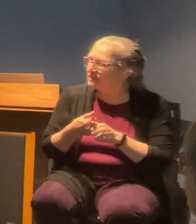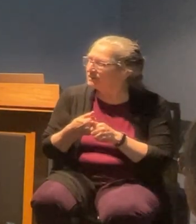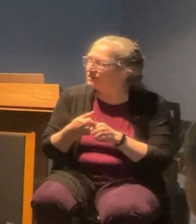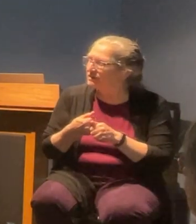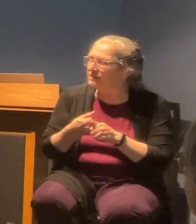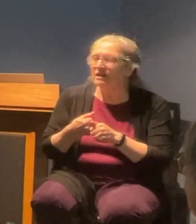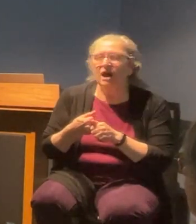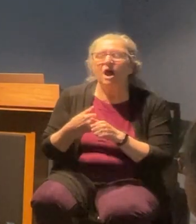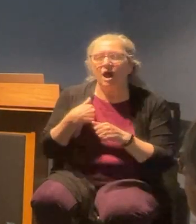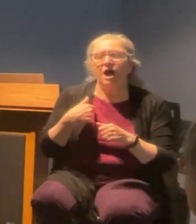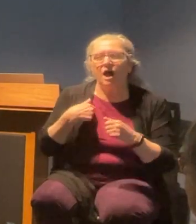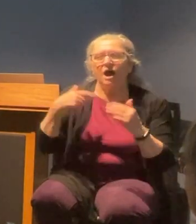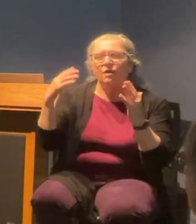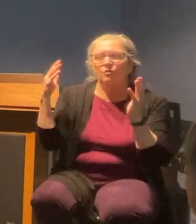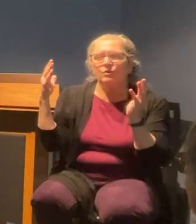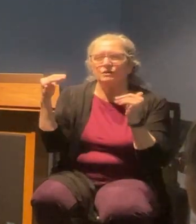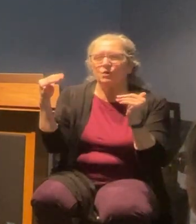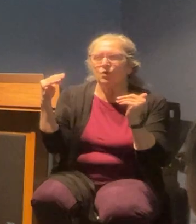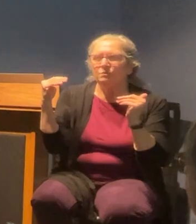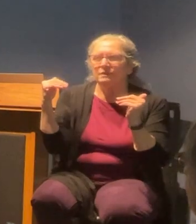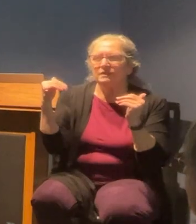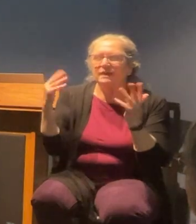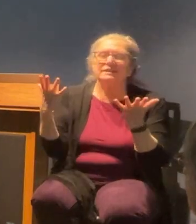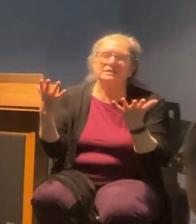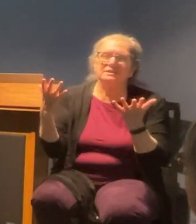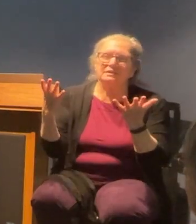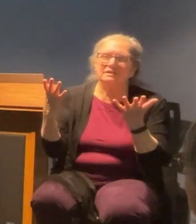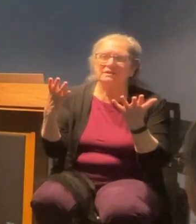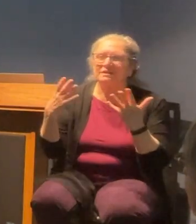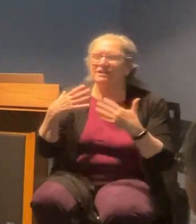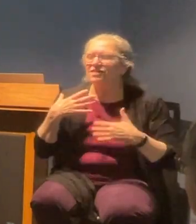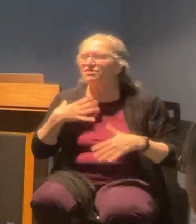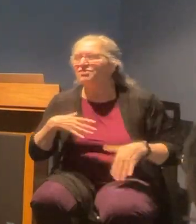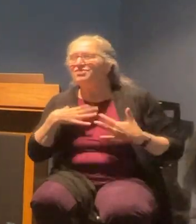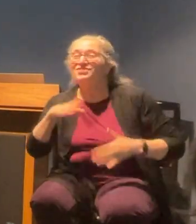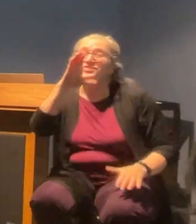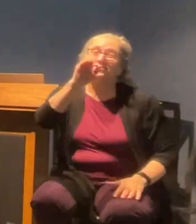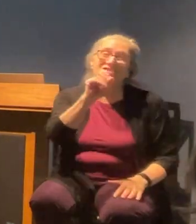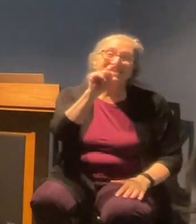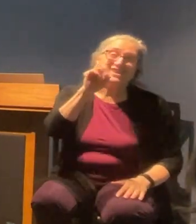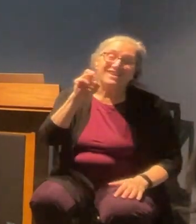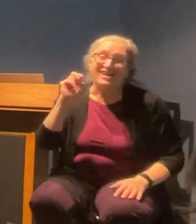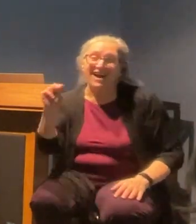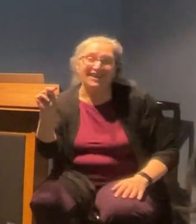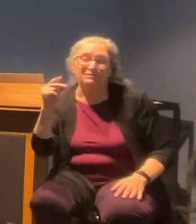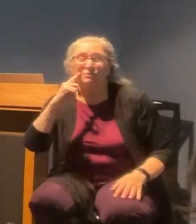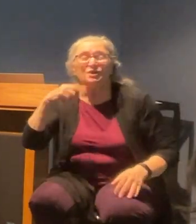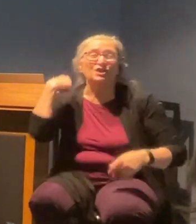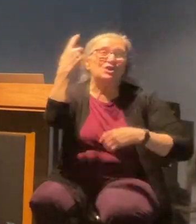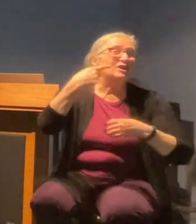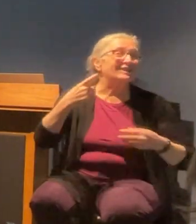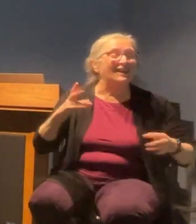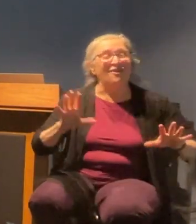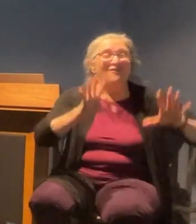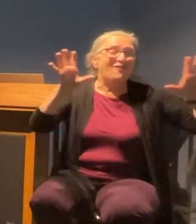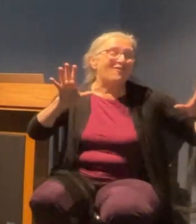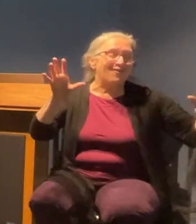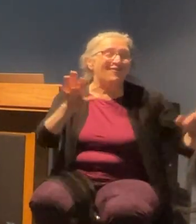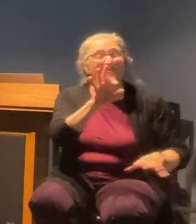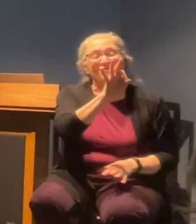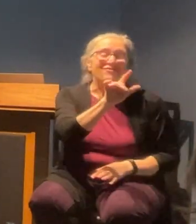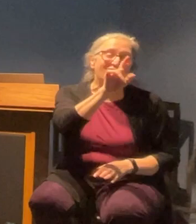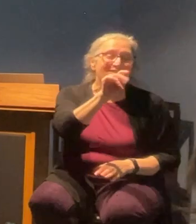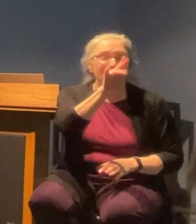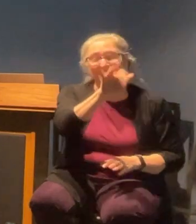I was hoping that the organic cotton one would look like all fluffy and like unicorns and rainbows, and the synthetic one will be